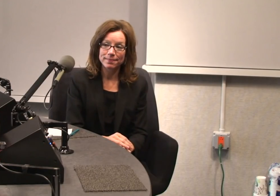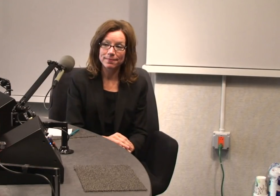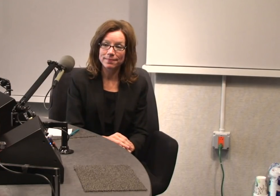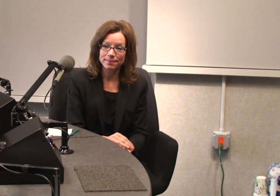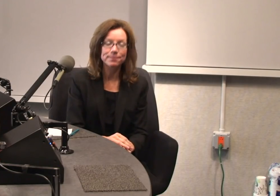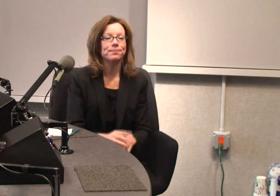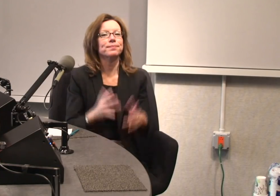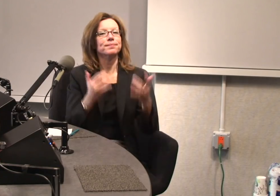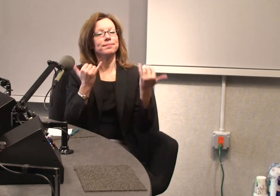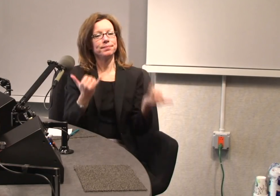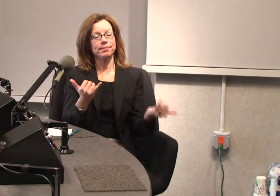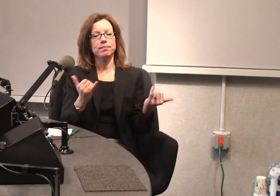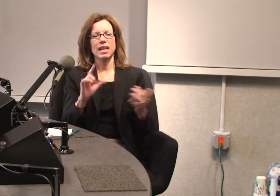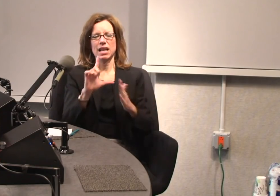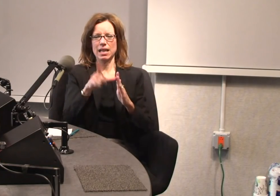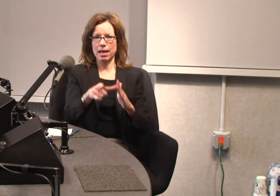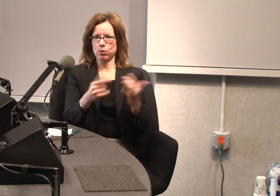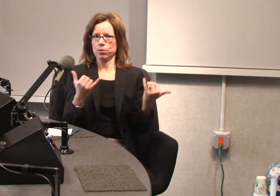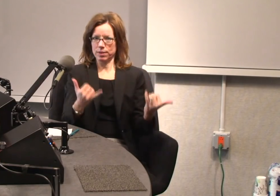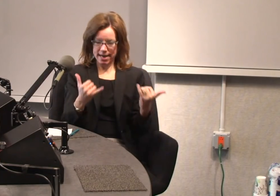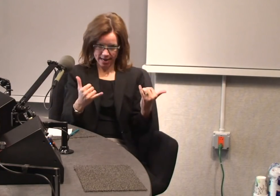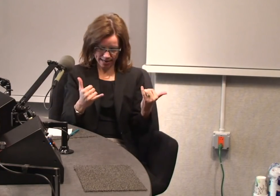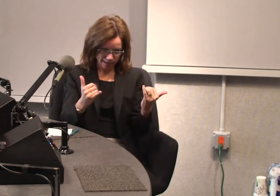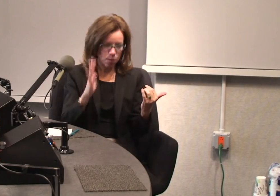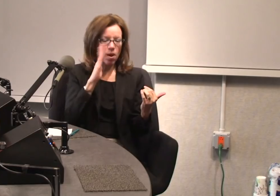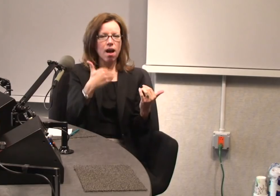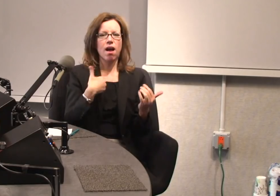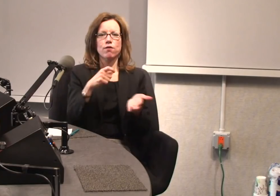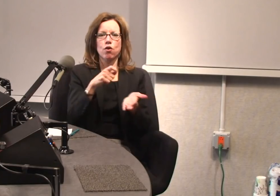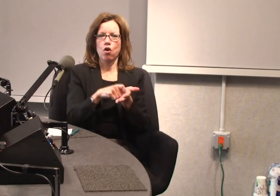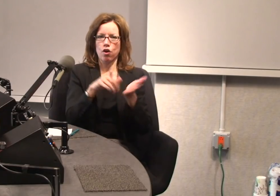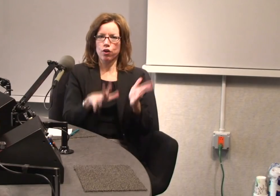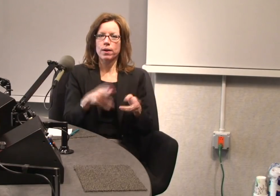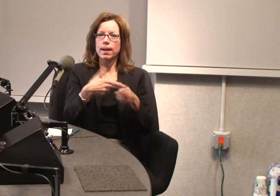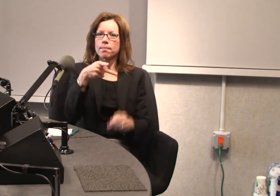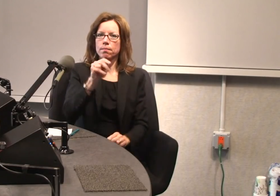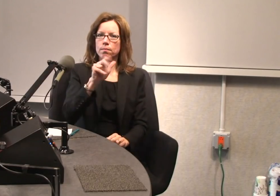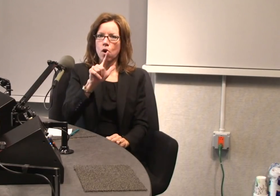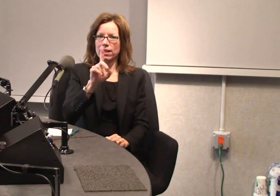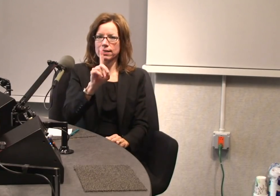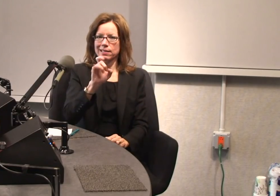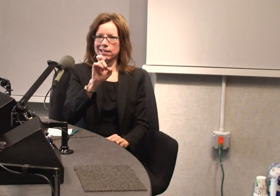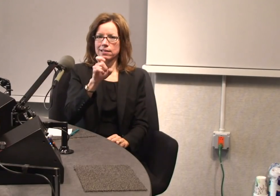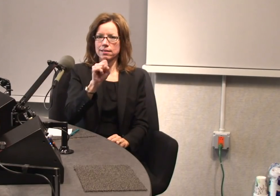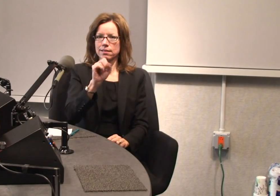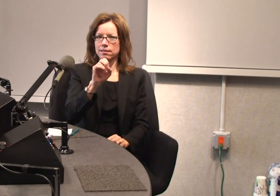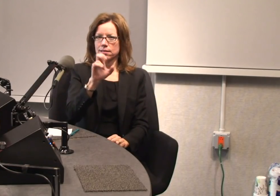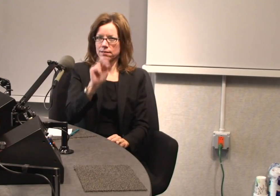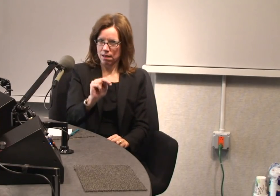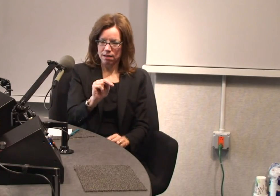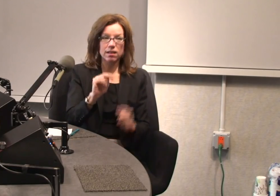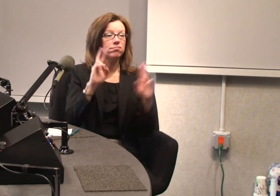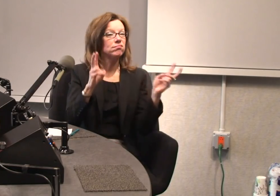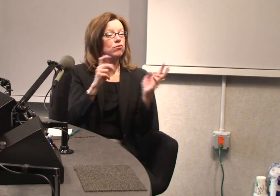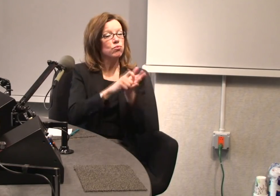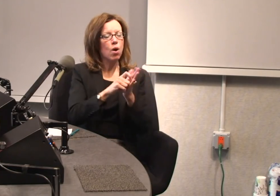Later in the broadcast, author Paul Dixon rules for life, the official rules, like Murphy's law. something can